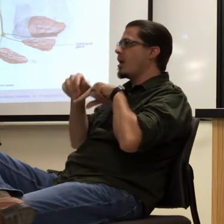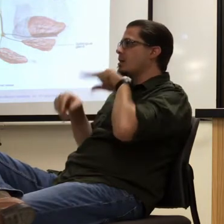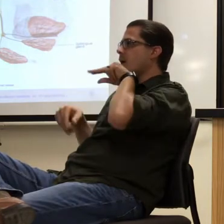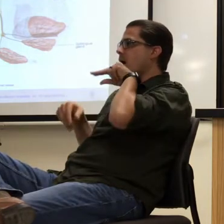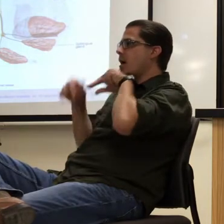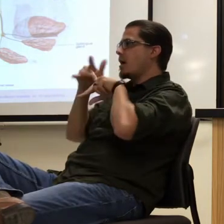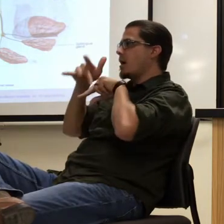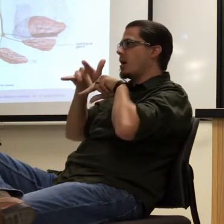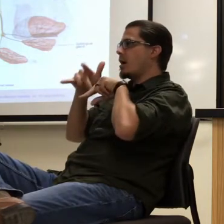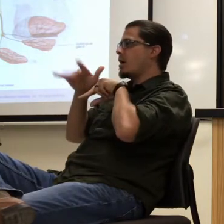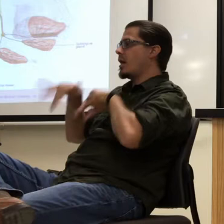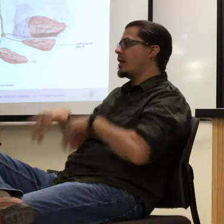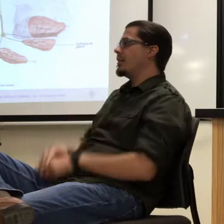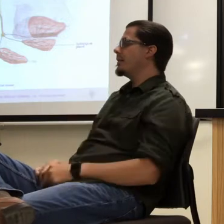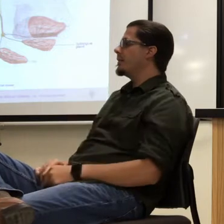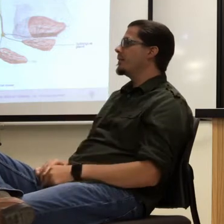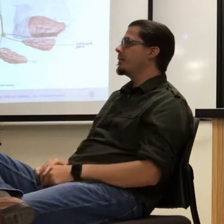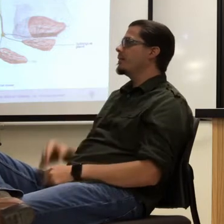If you see the term gustation,